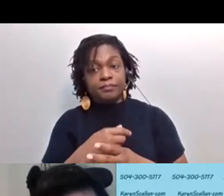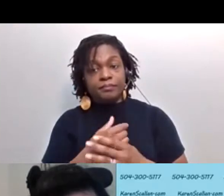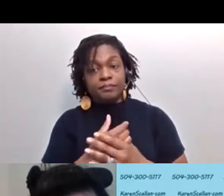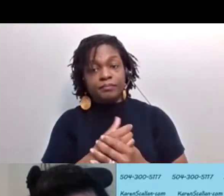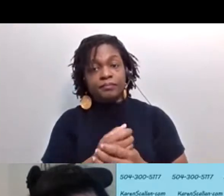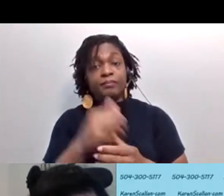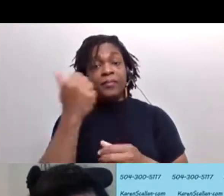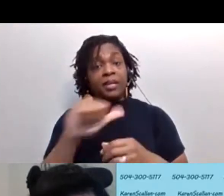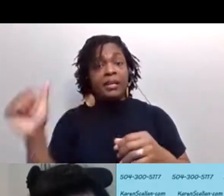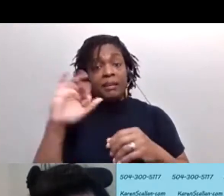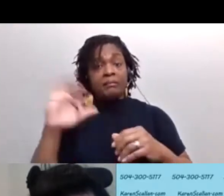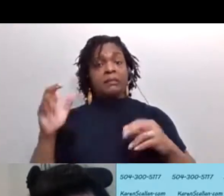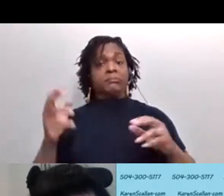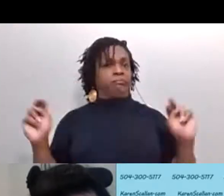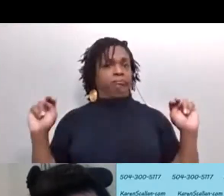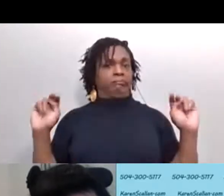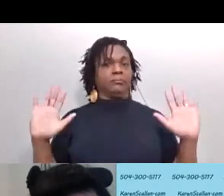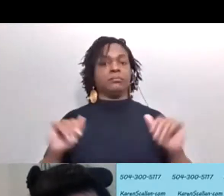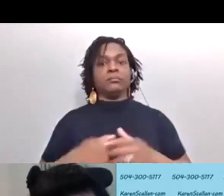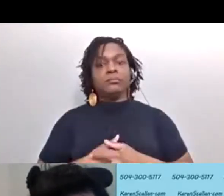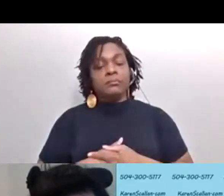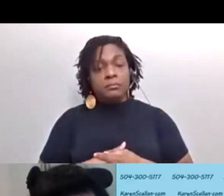Any abstentions?